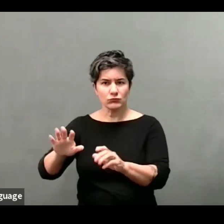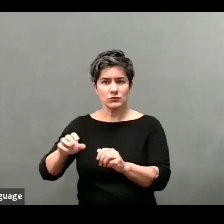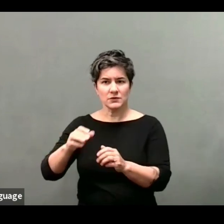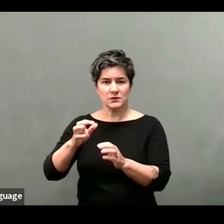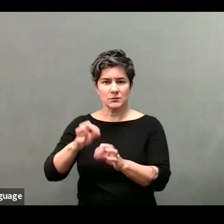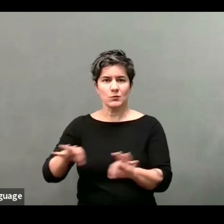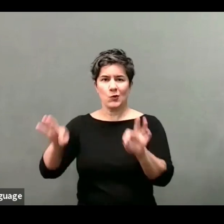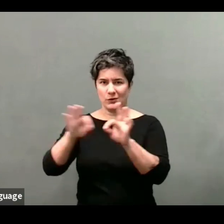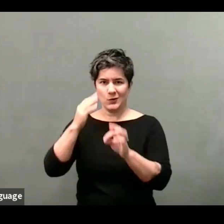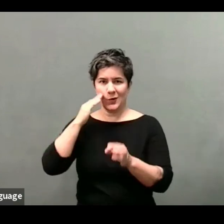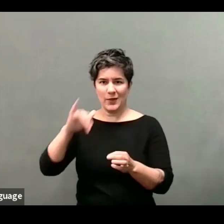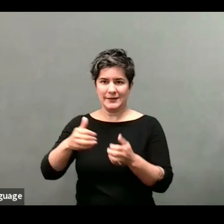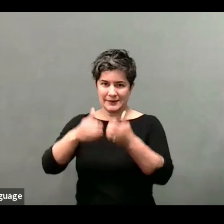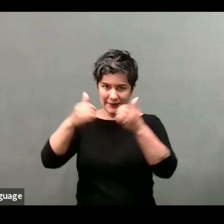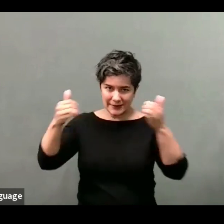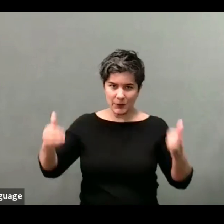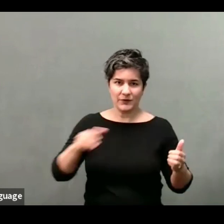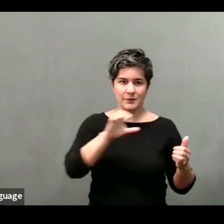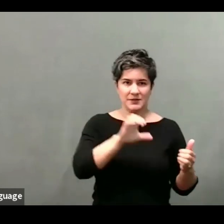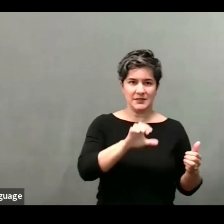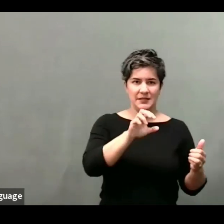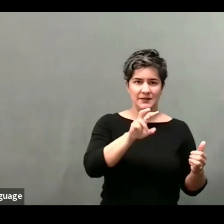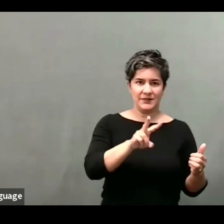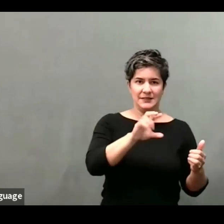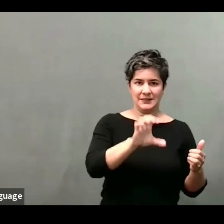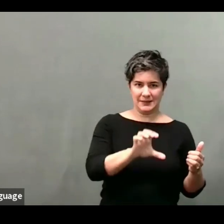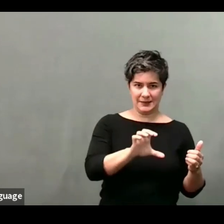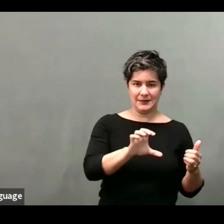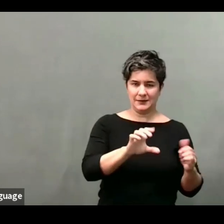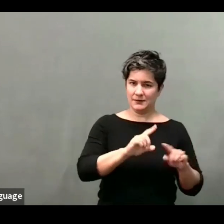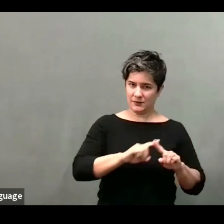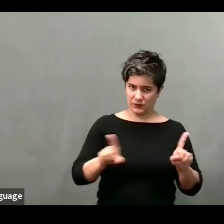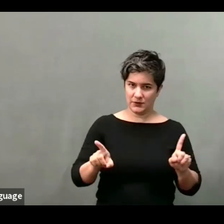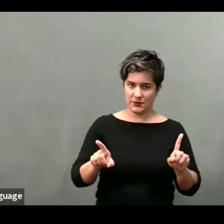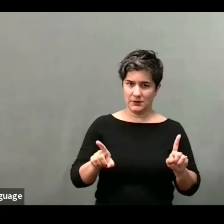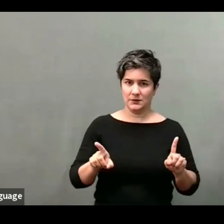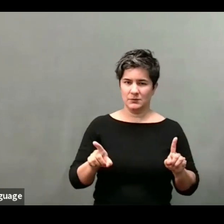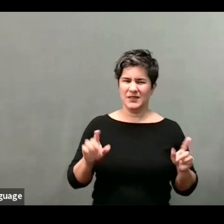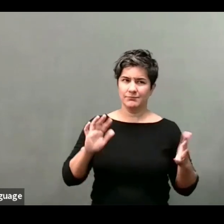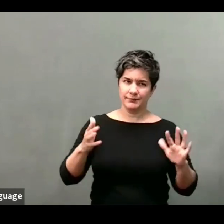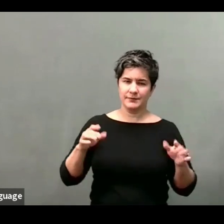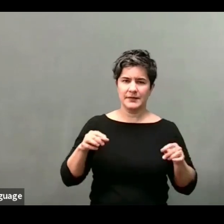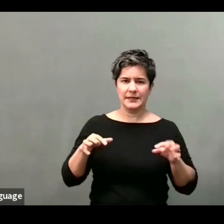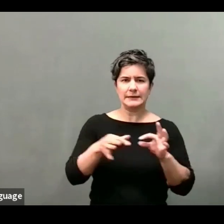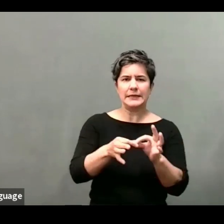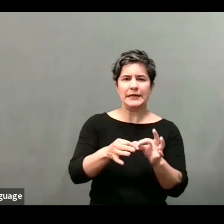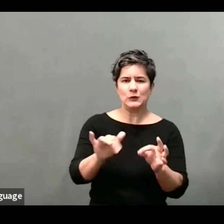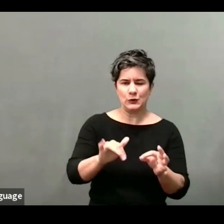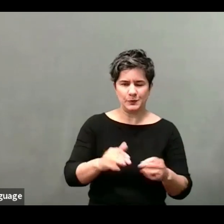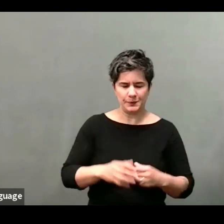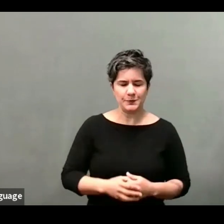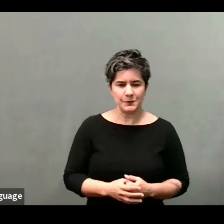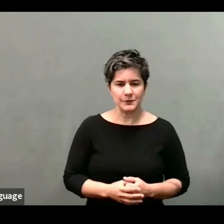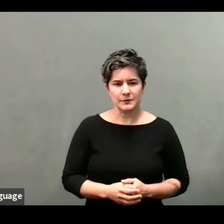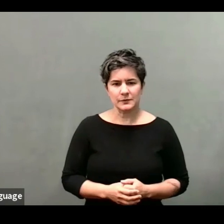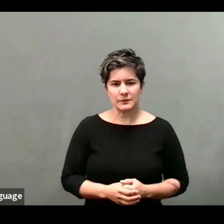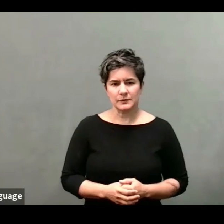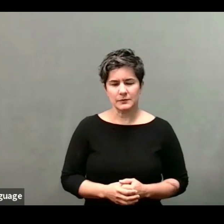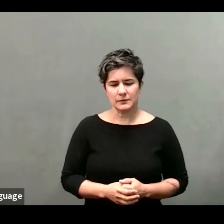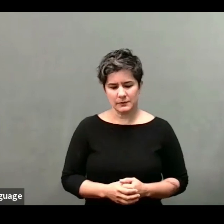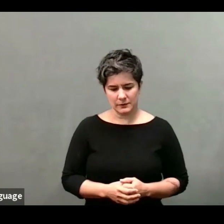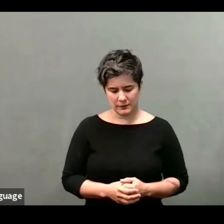it's, separate from CBC, but at the same time, it's very much linked to that resource.